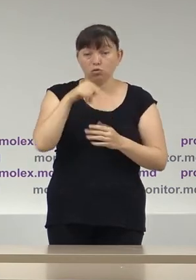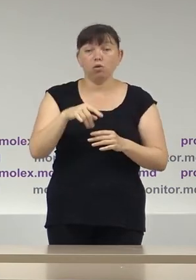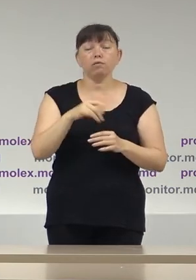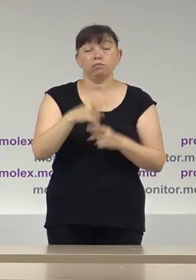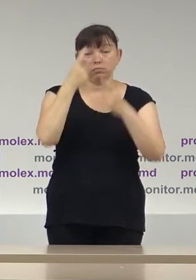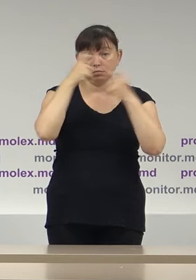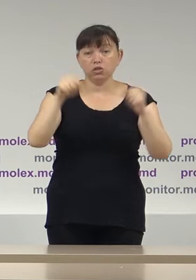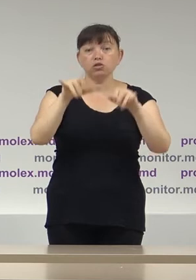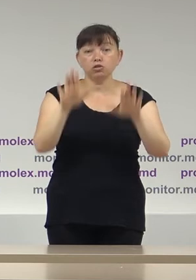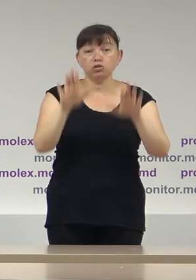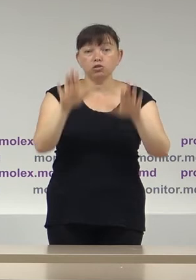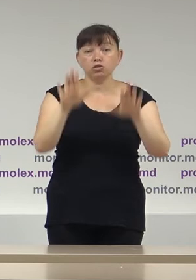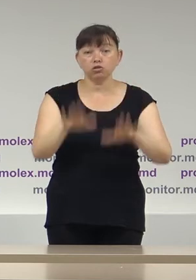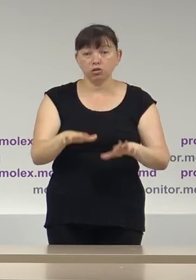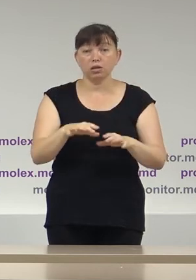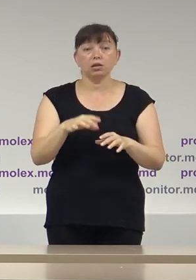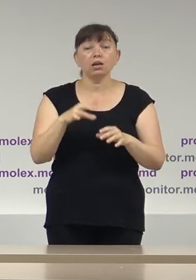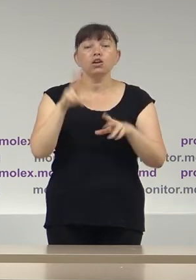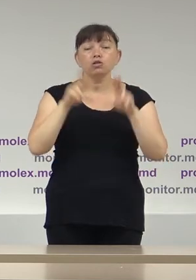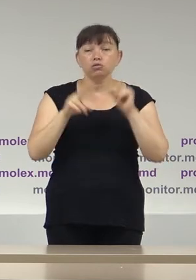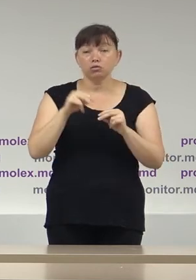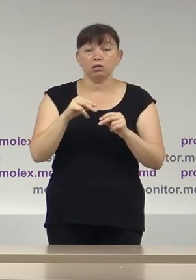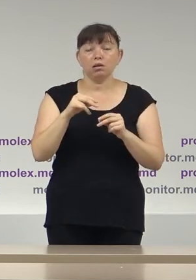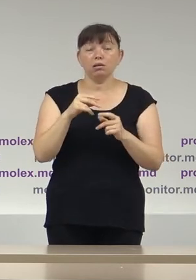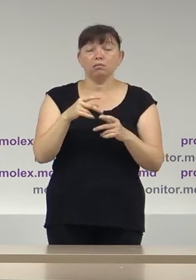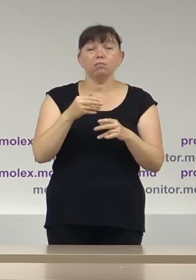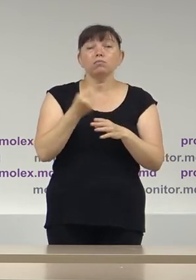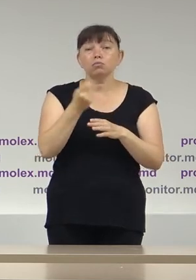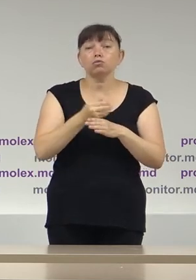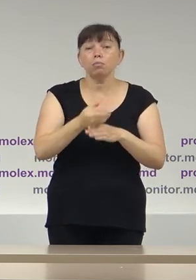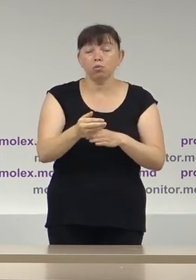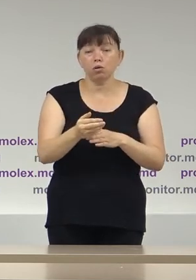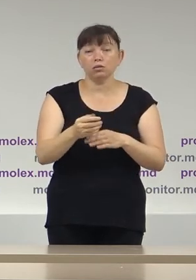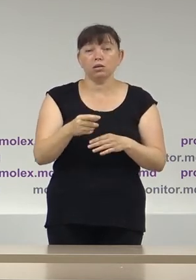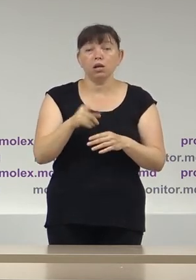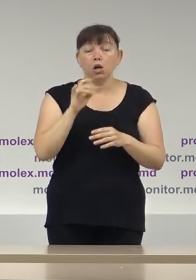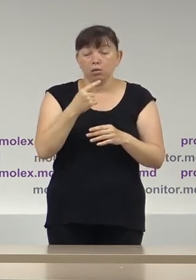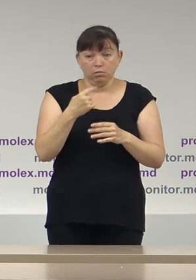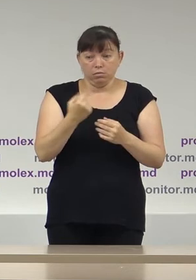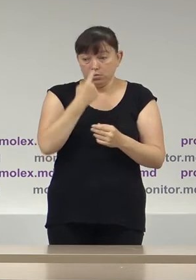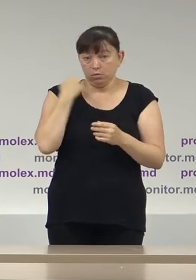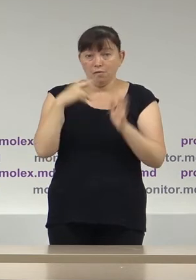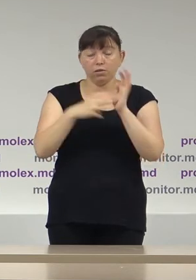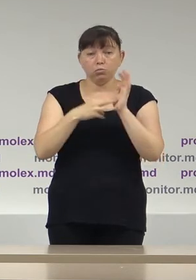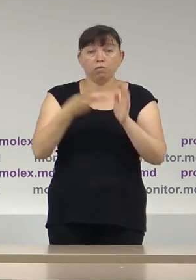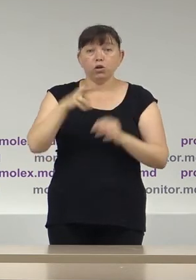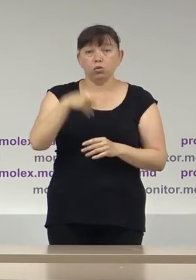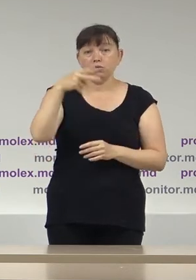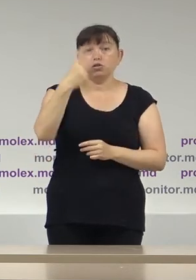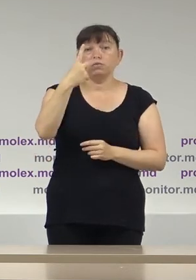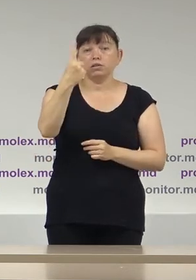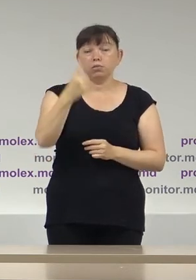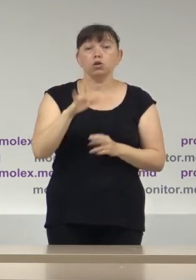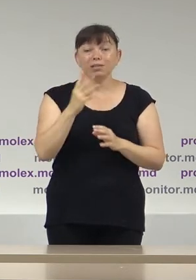polling stations for voters from the left bank of the Dnistro River, Chișinău Court of Appeals issued a decision outside of the current reporting period